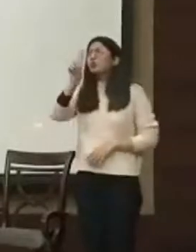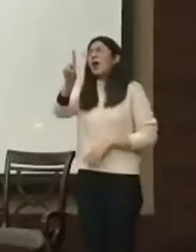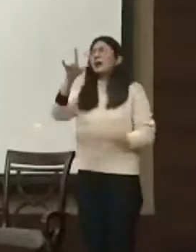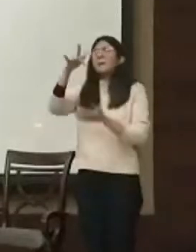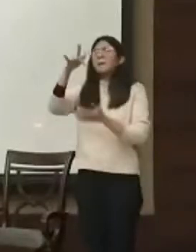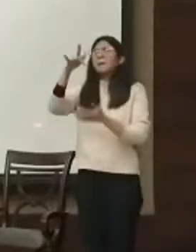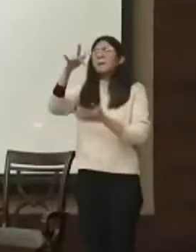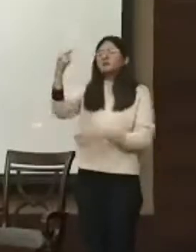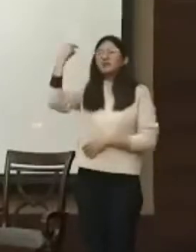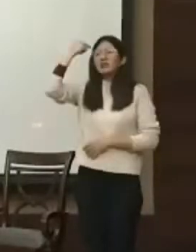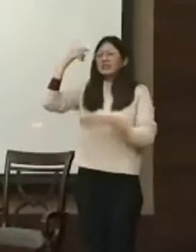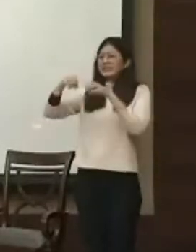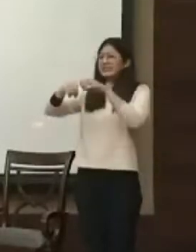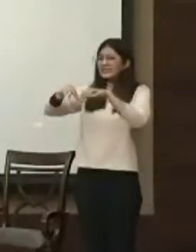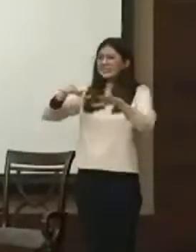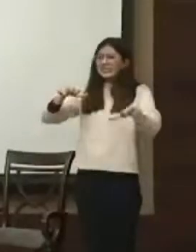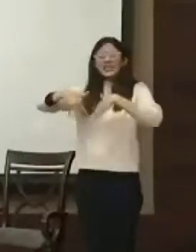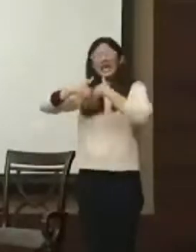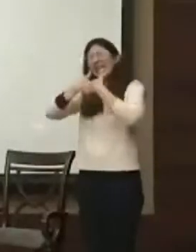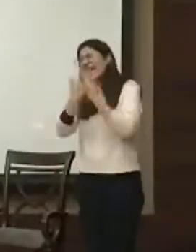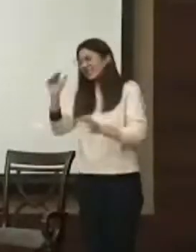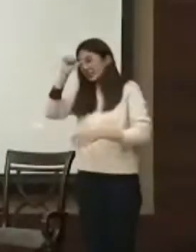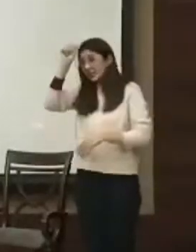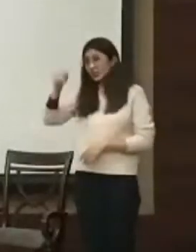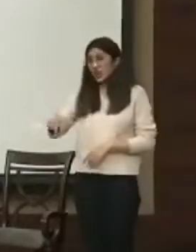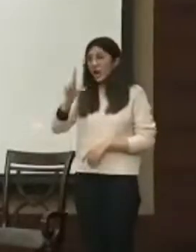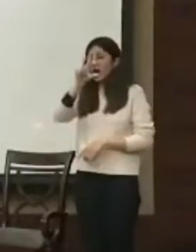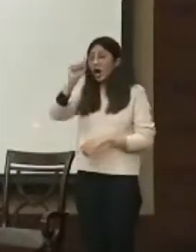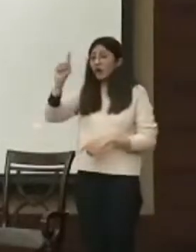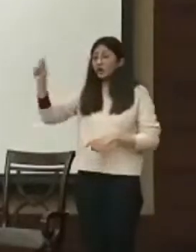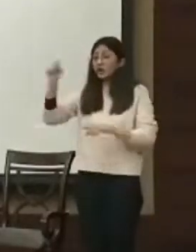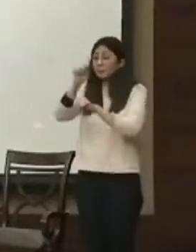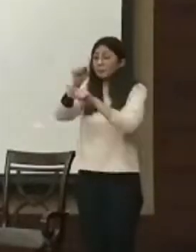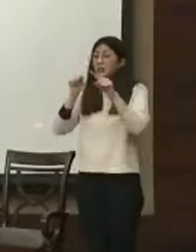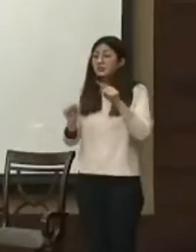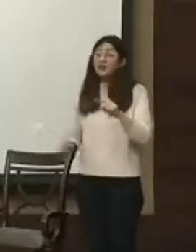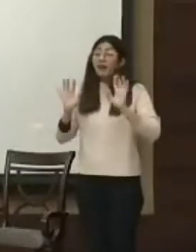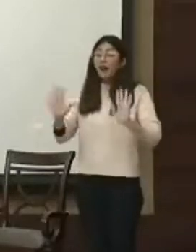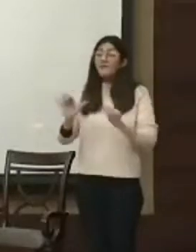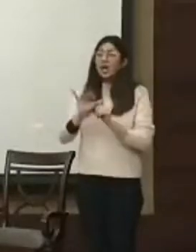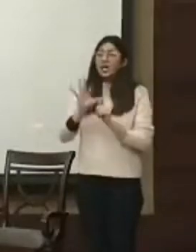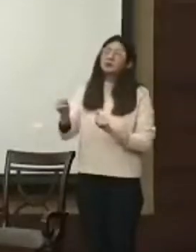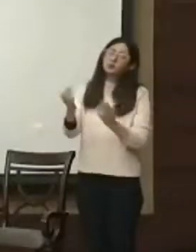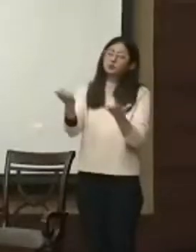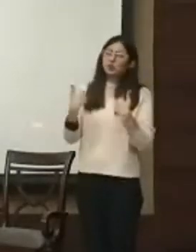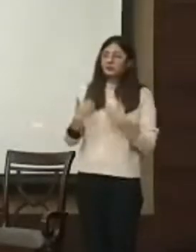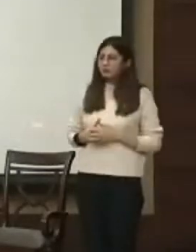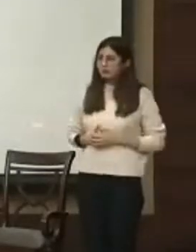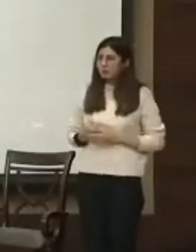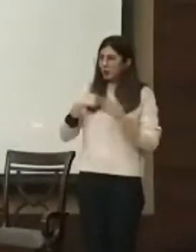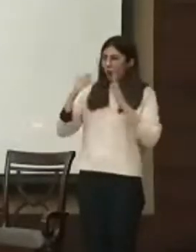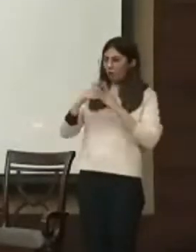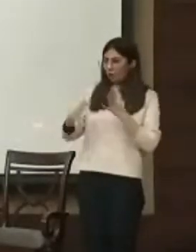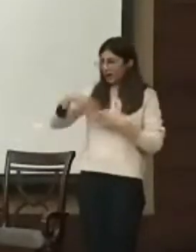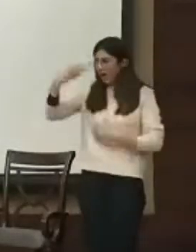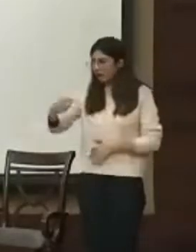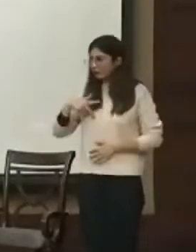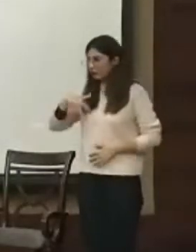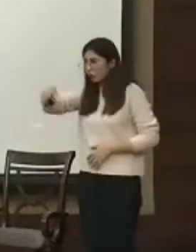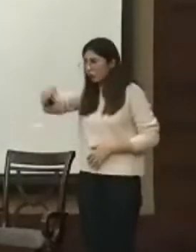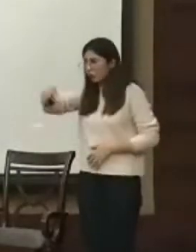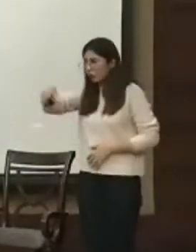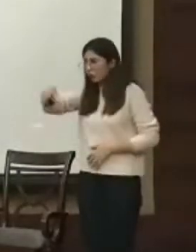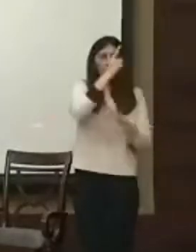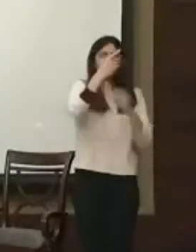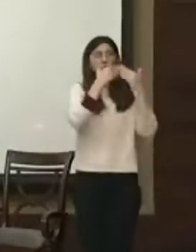one town in the country which is completely accessible to people with disability. I can get out of my house, use a public transport, reach school, reach my workplace of work, or go to